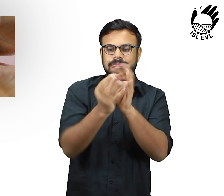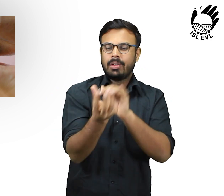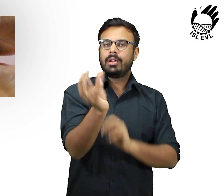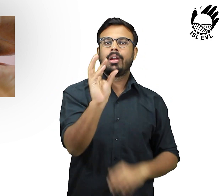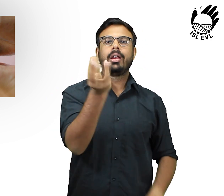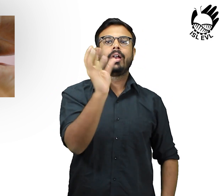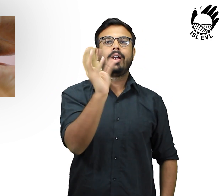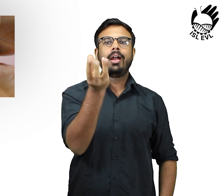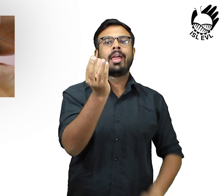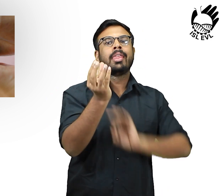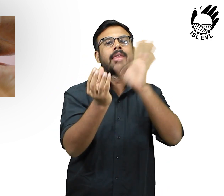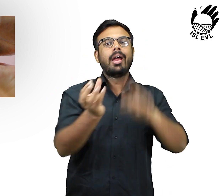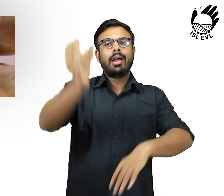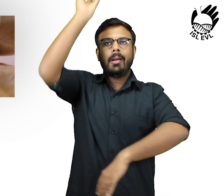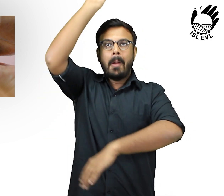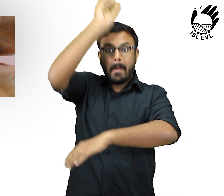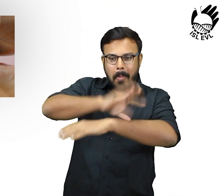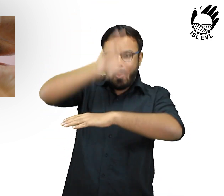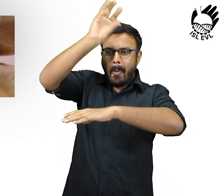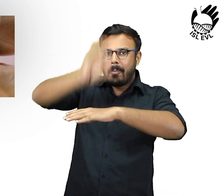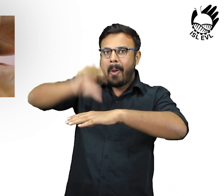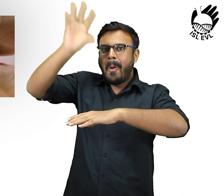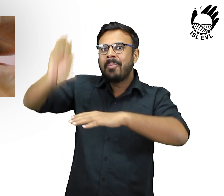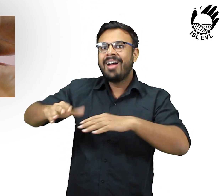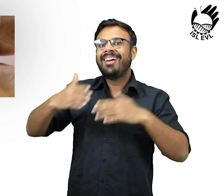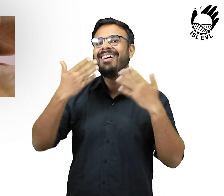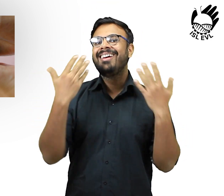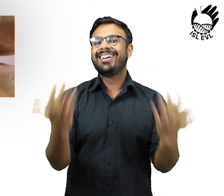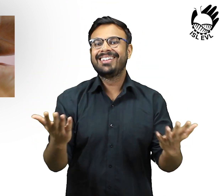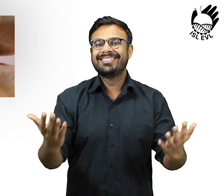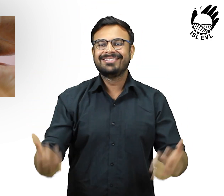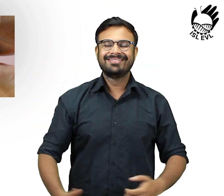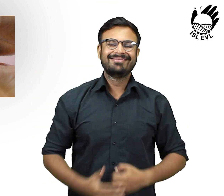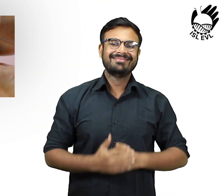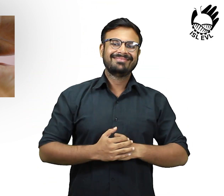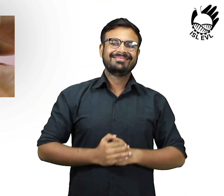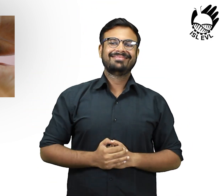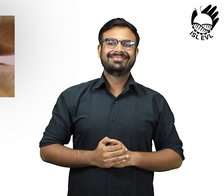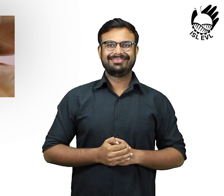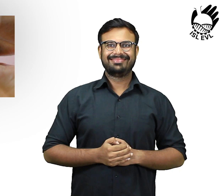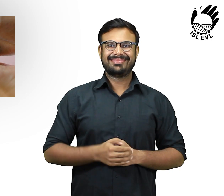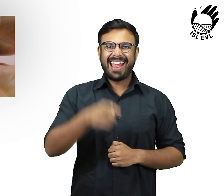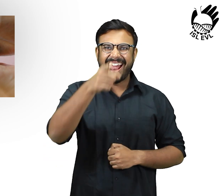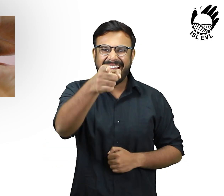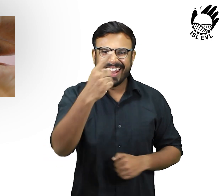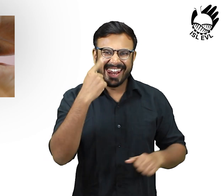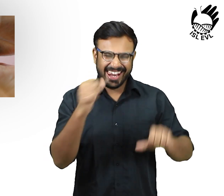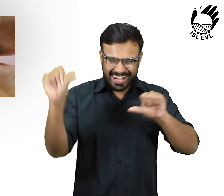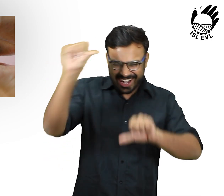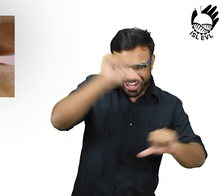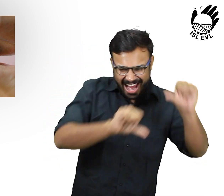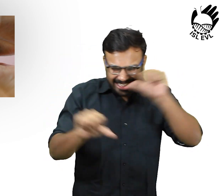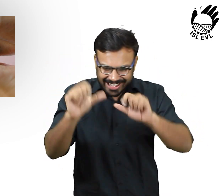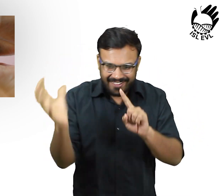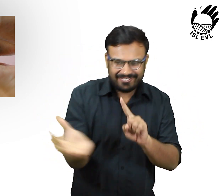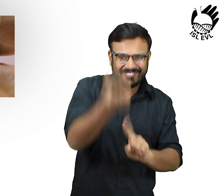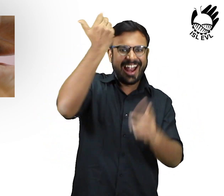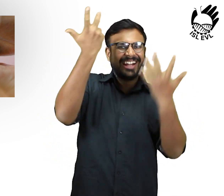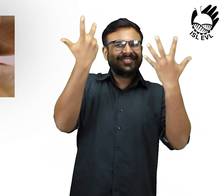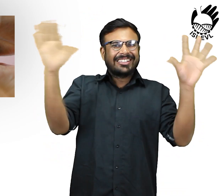and stir vigorously to completely mix the borax powder with the glue. Once the material becomes rubbery, we just